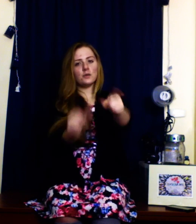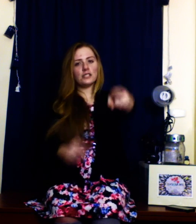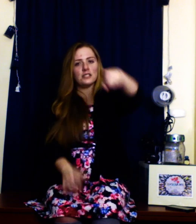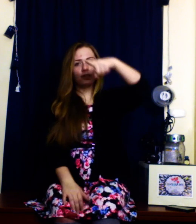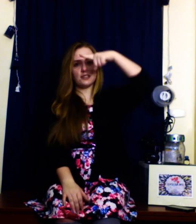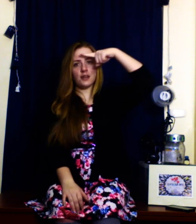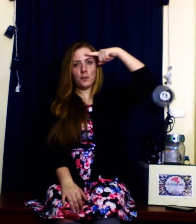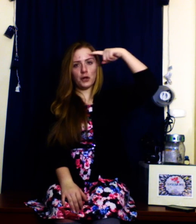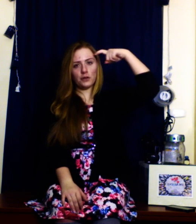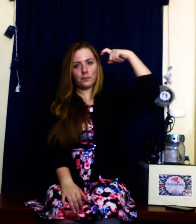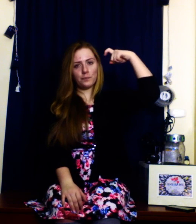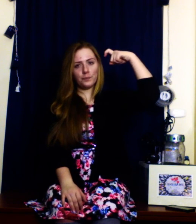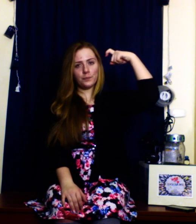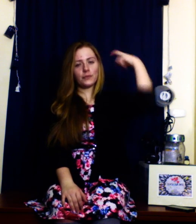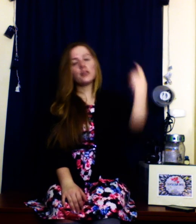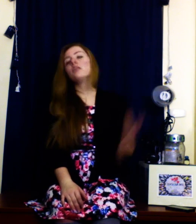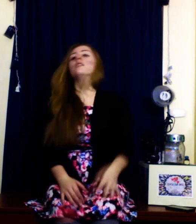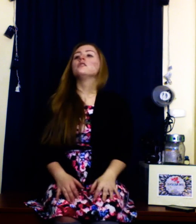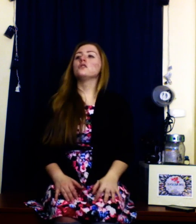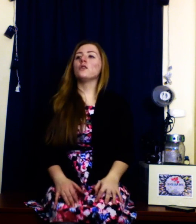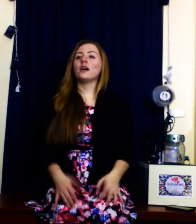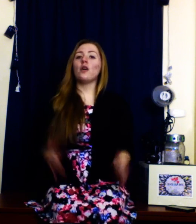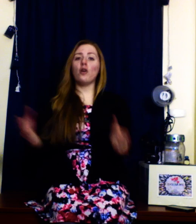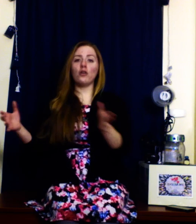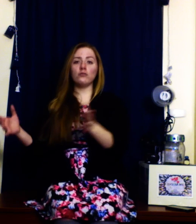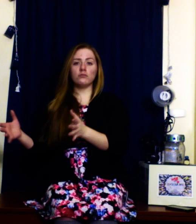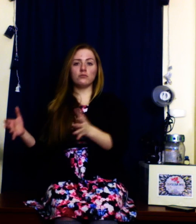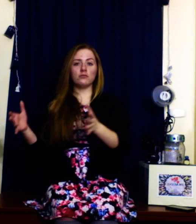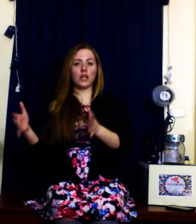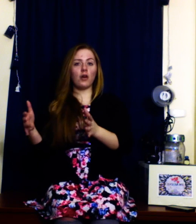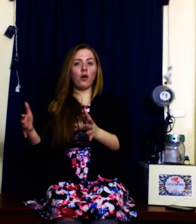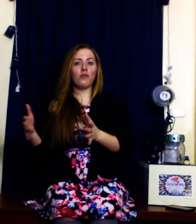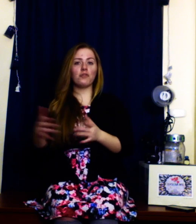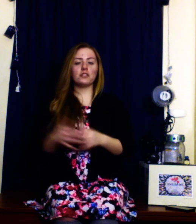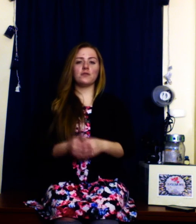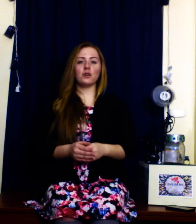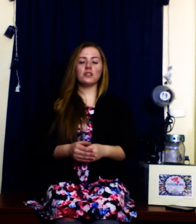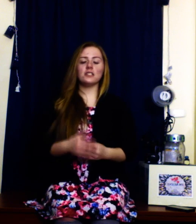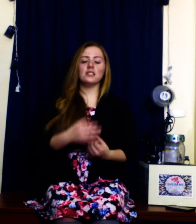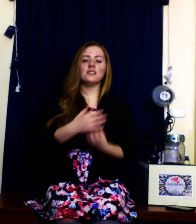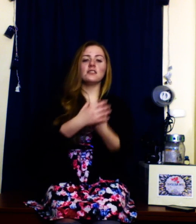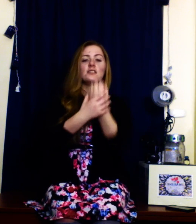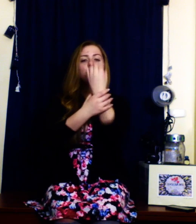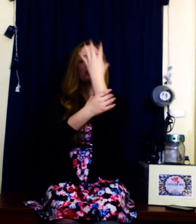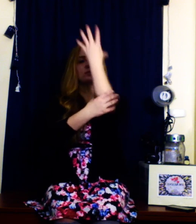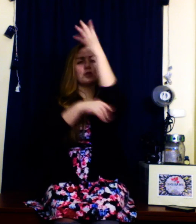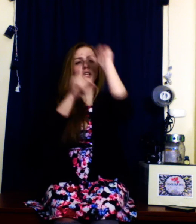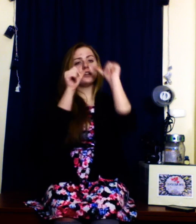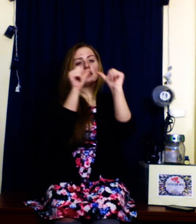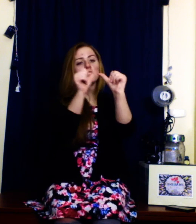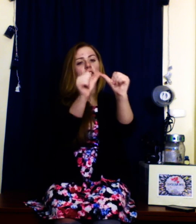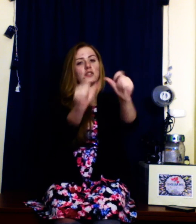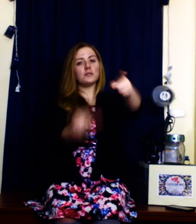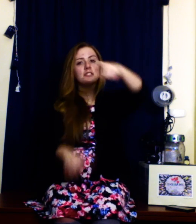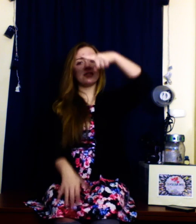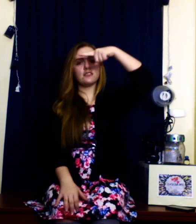into summer. So that whole first verse is spring continues into